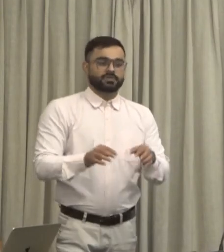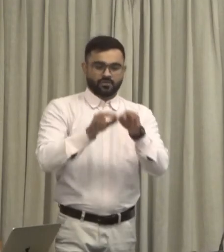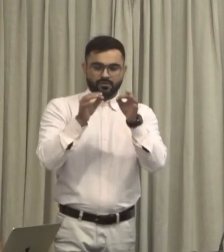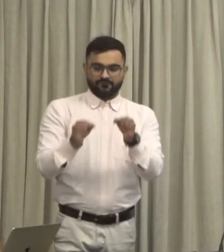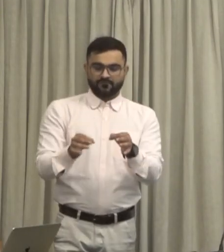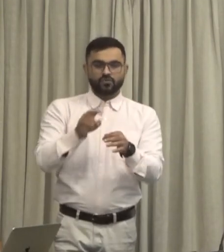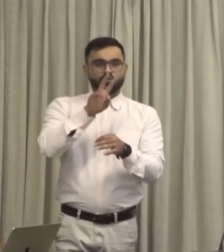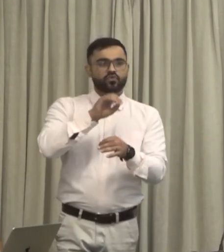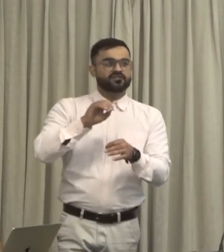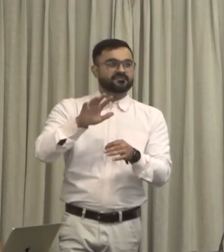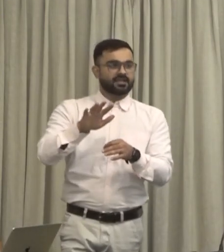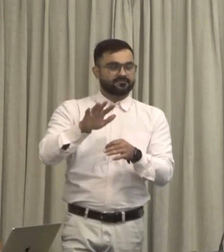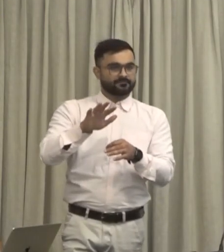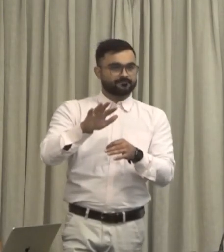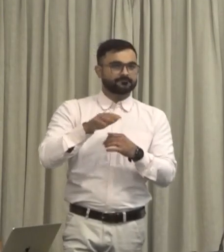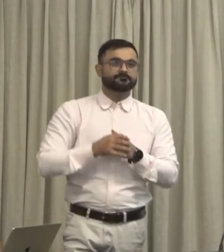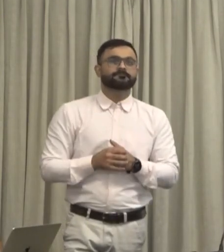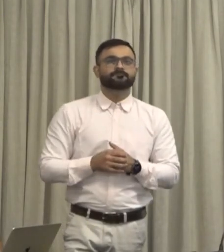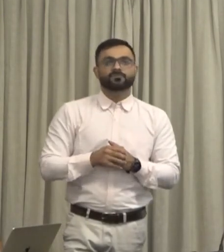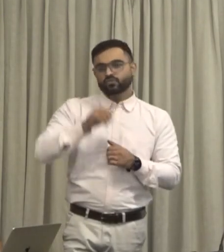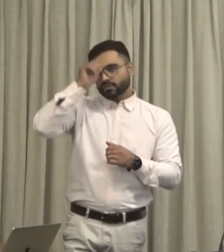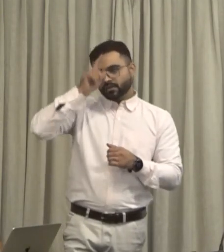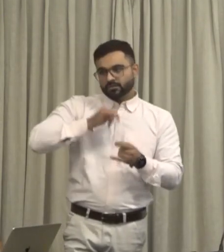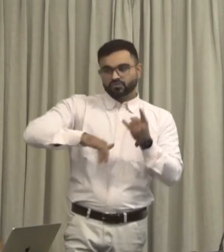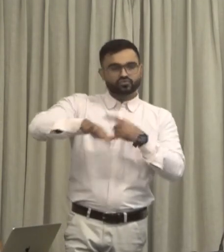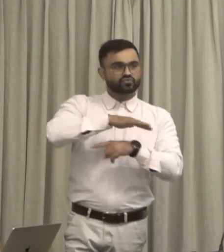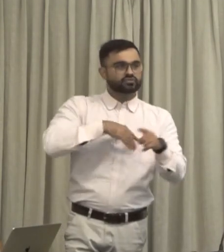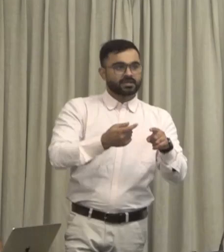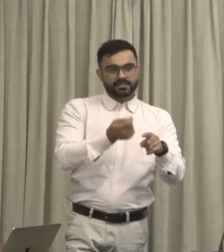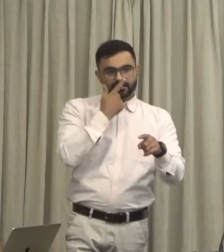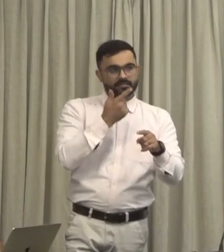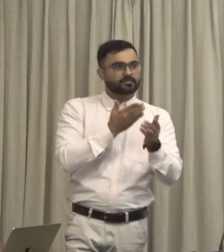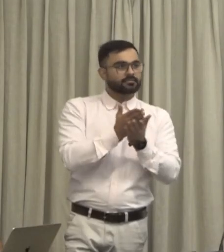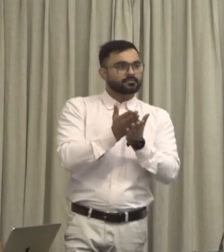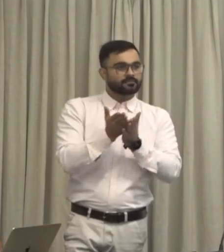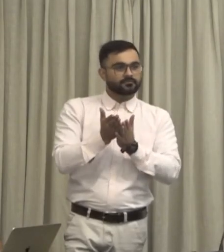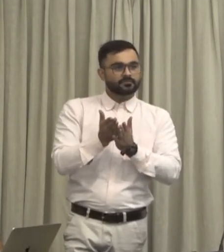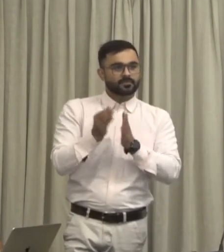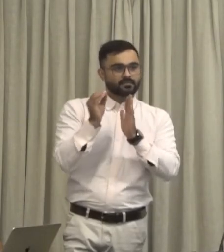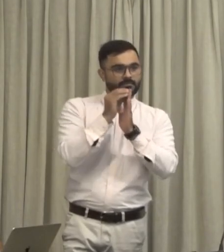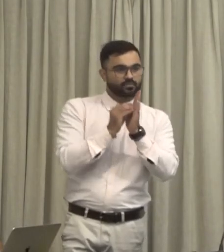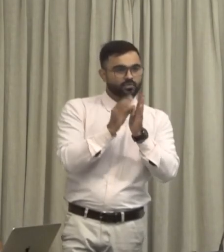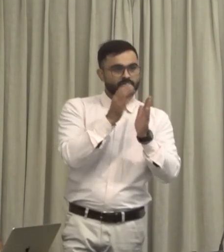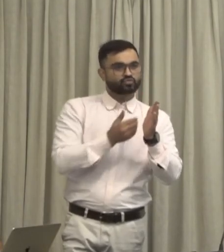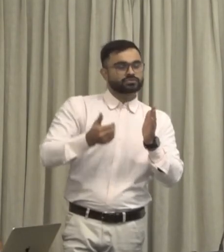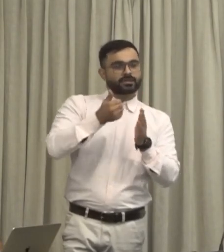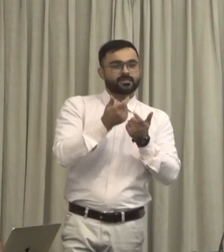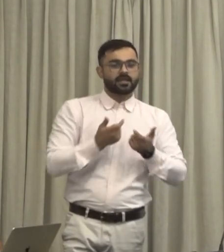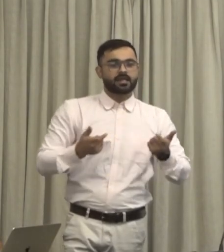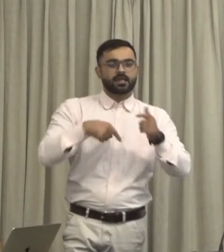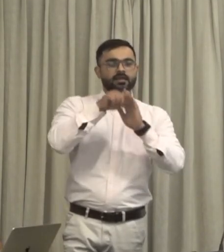framed in 2005 in the Indian Society of Critical Care Medicine, they appointed me chairman of an ethics